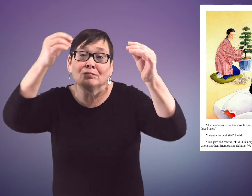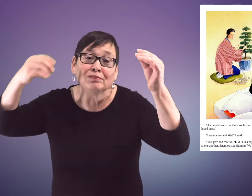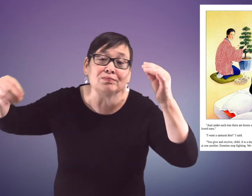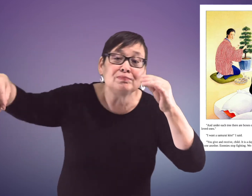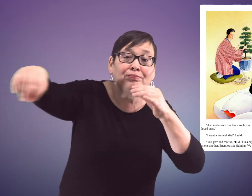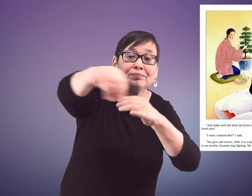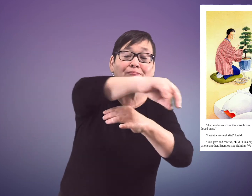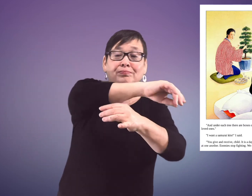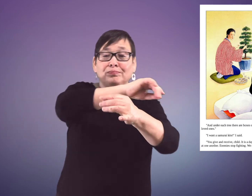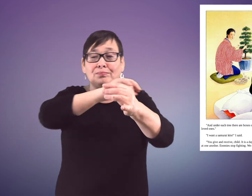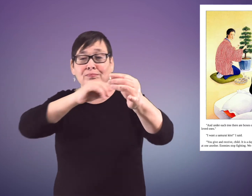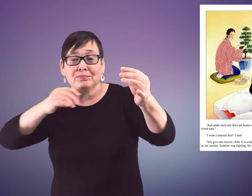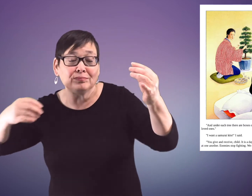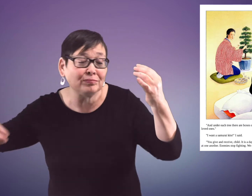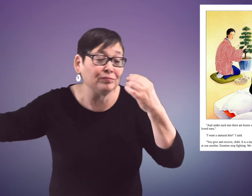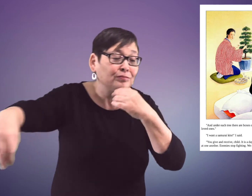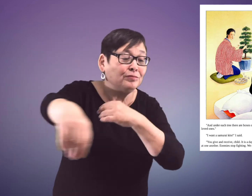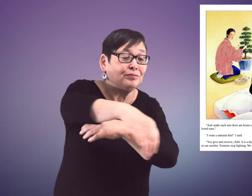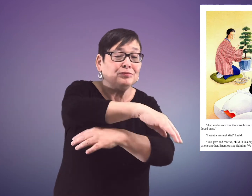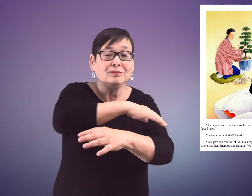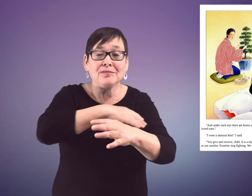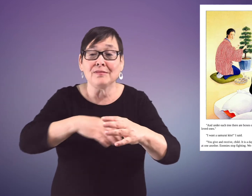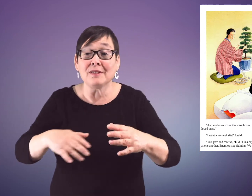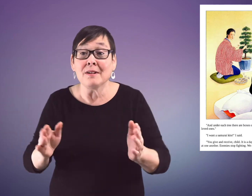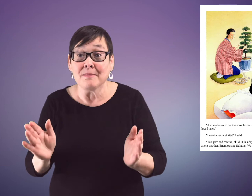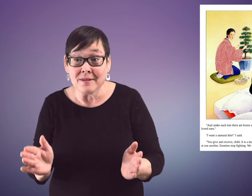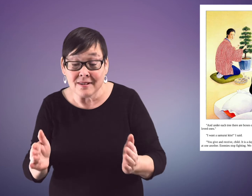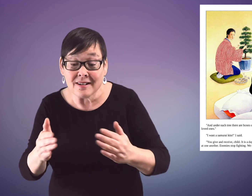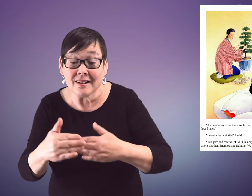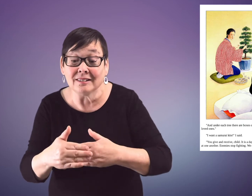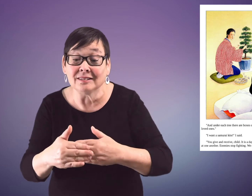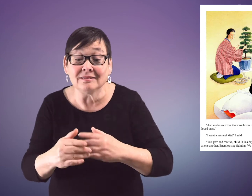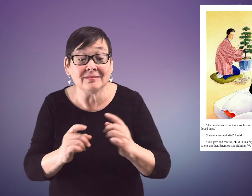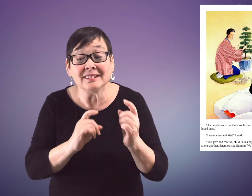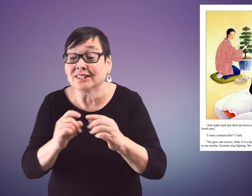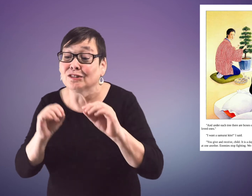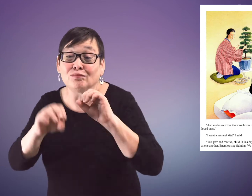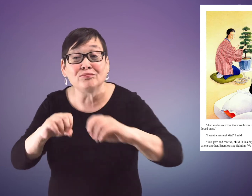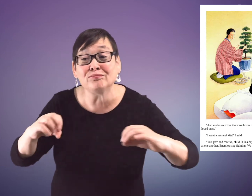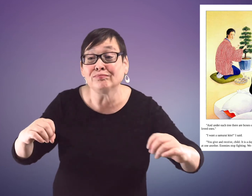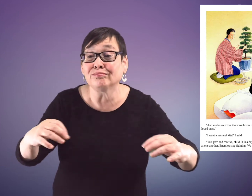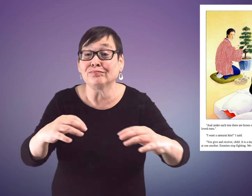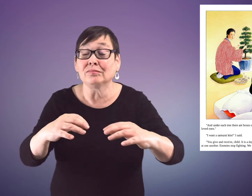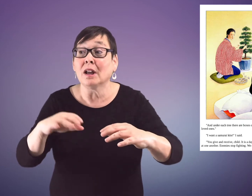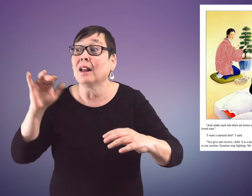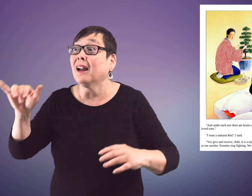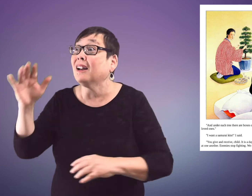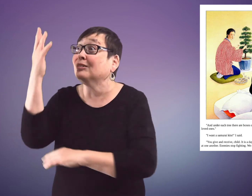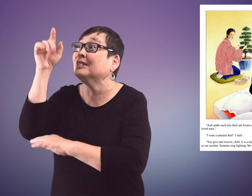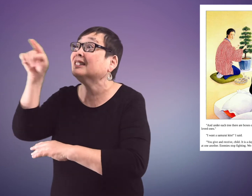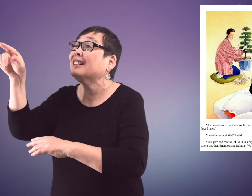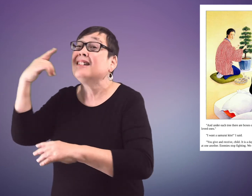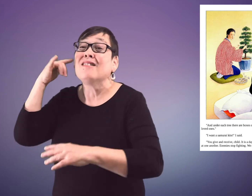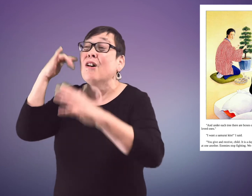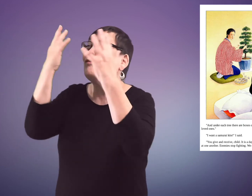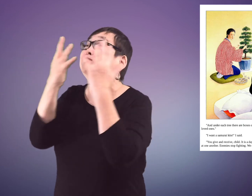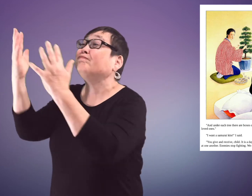She strung the whole thread around the tree with all the cranes. "And under each tree," she said, "there are boxes